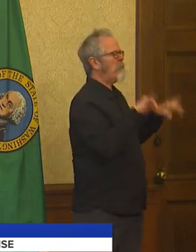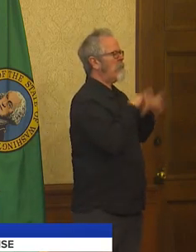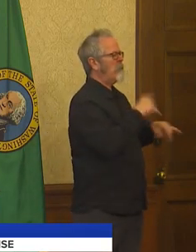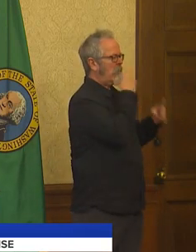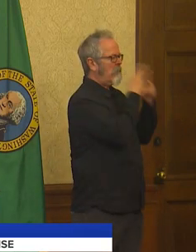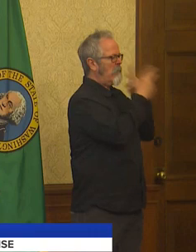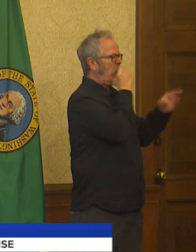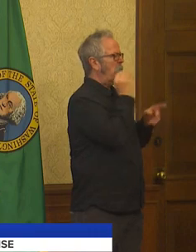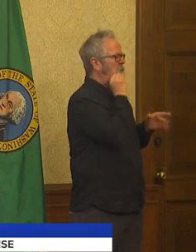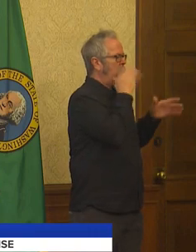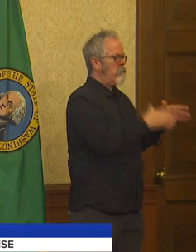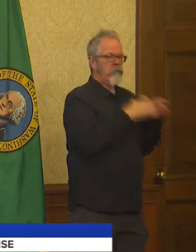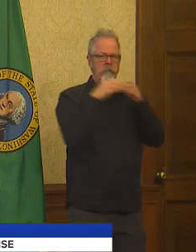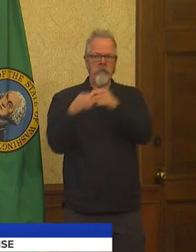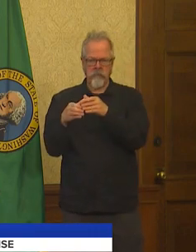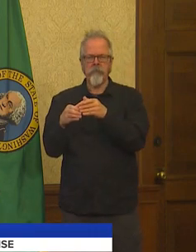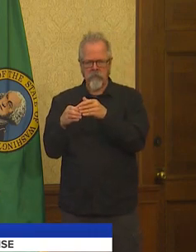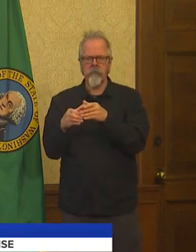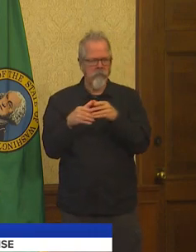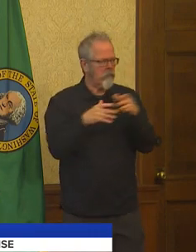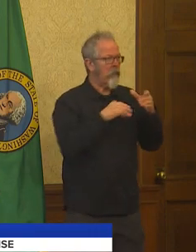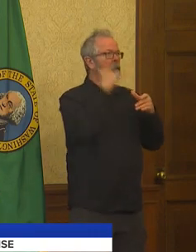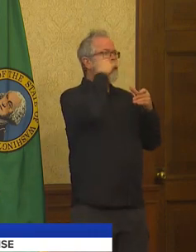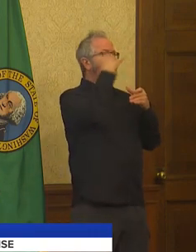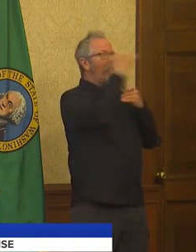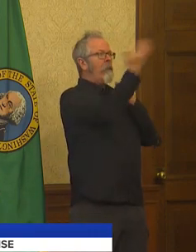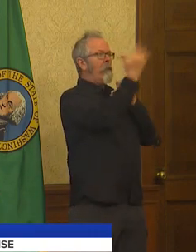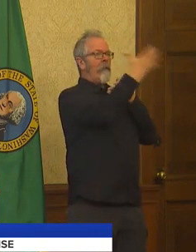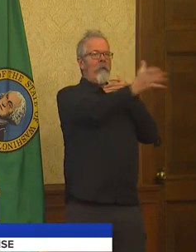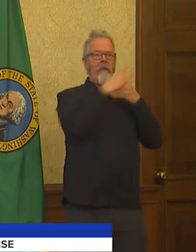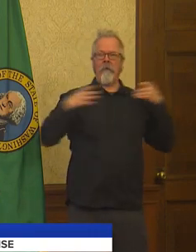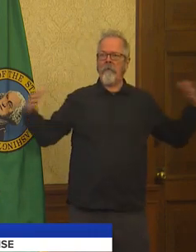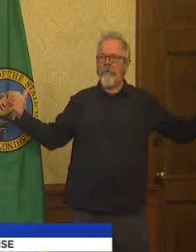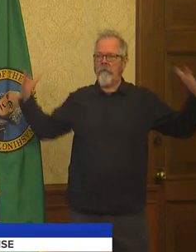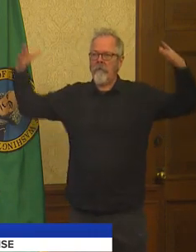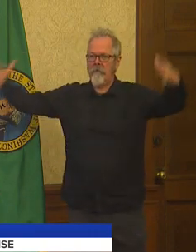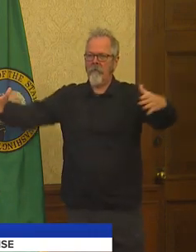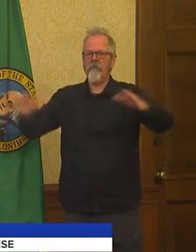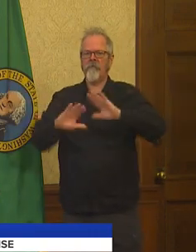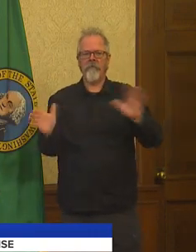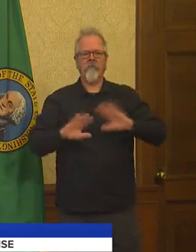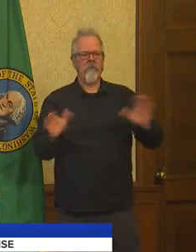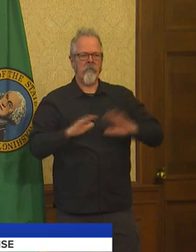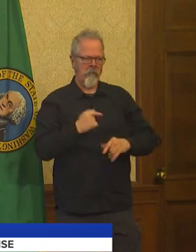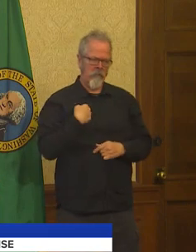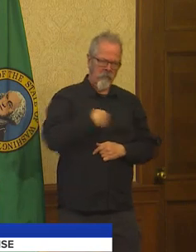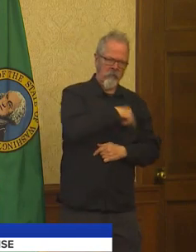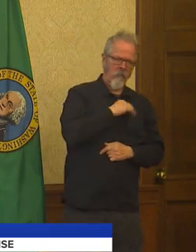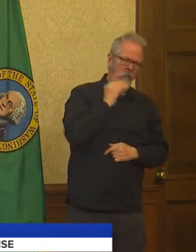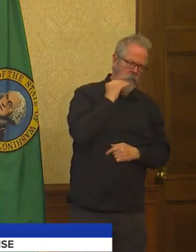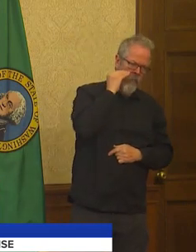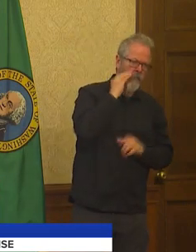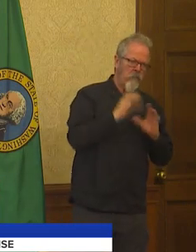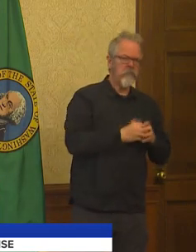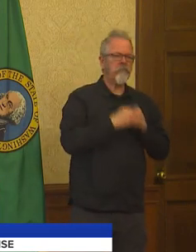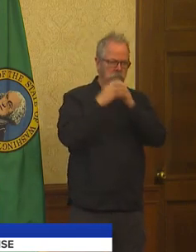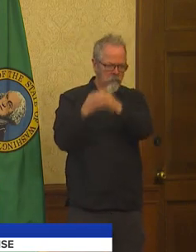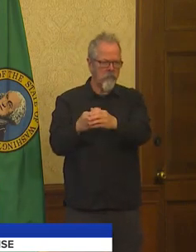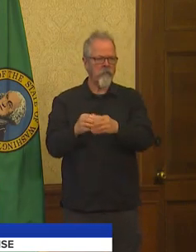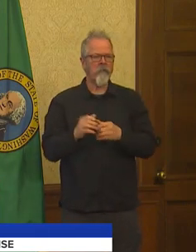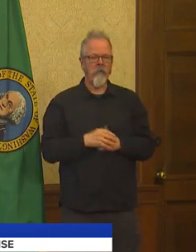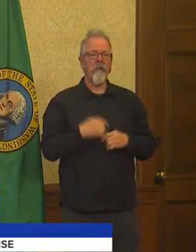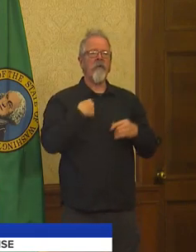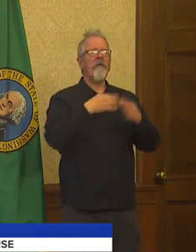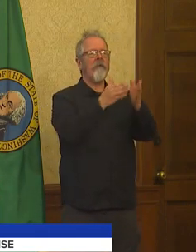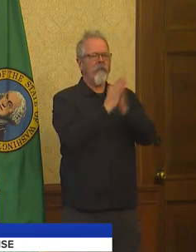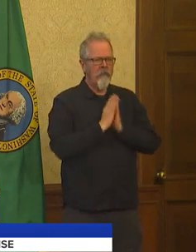trips. Basically go out, be prepared, bring that sanitizer, hand sanitizer with you. Take everything with you need so you can leave your home, go